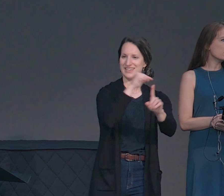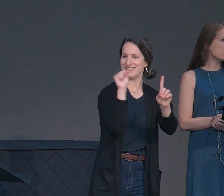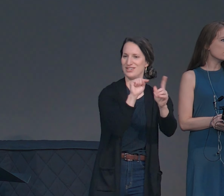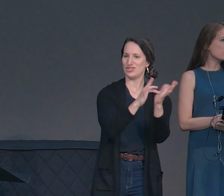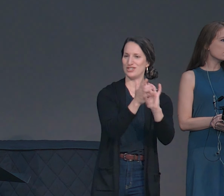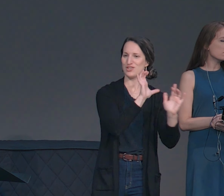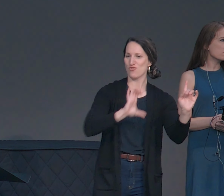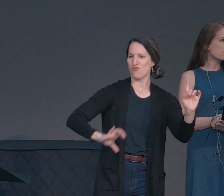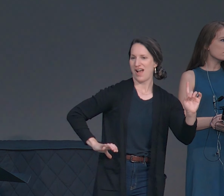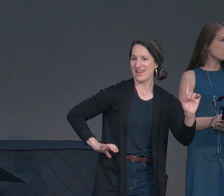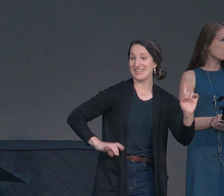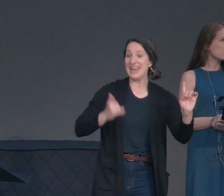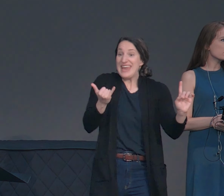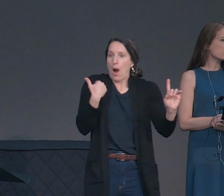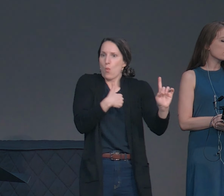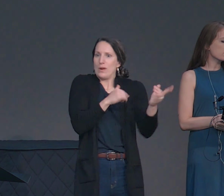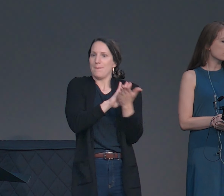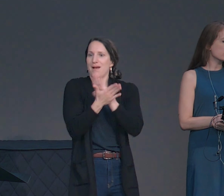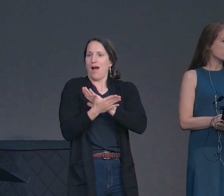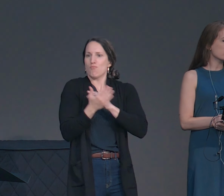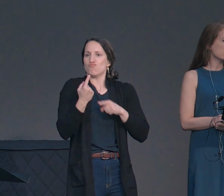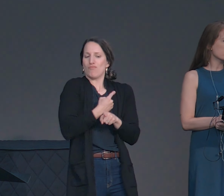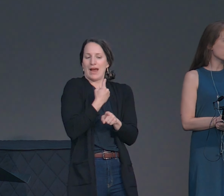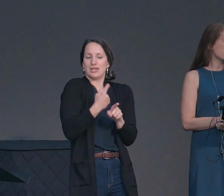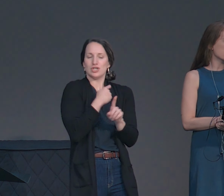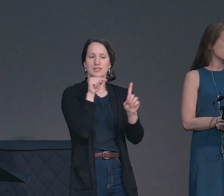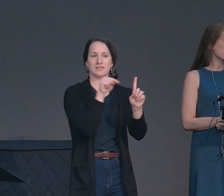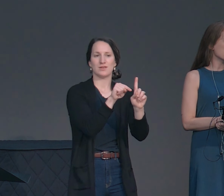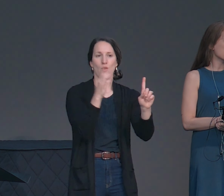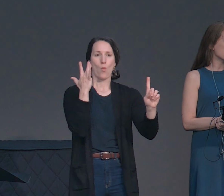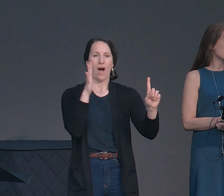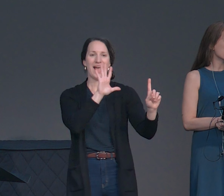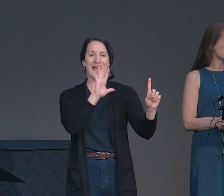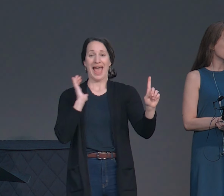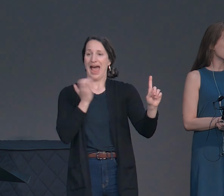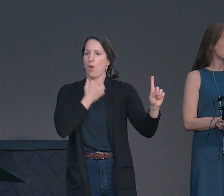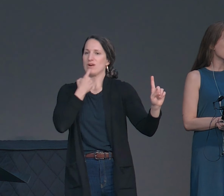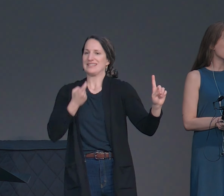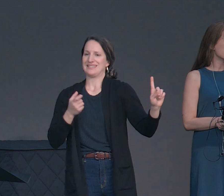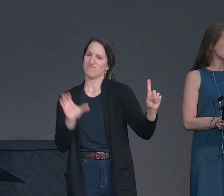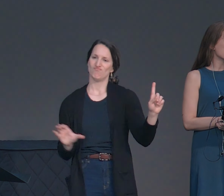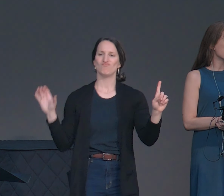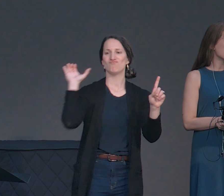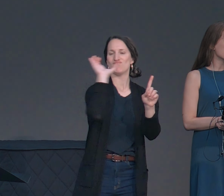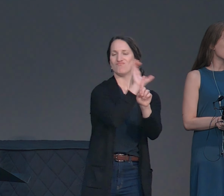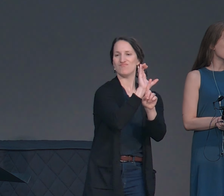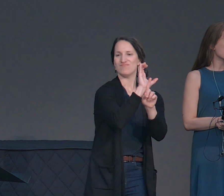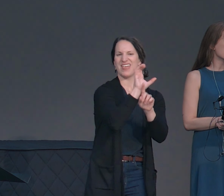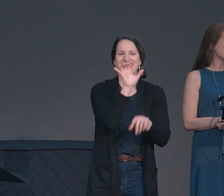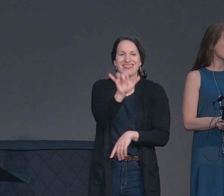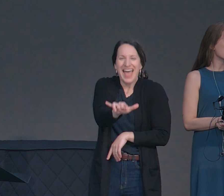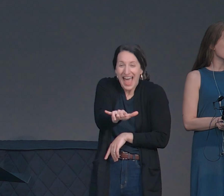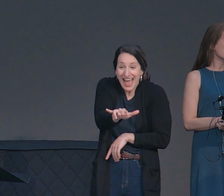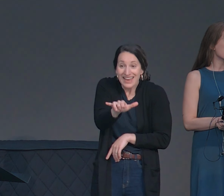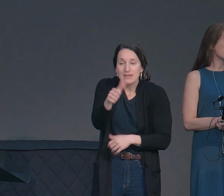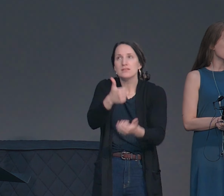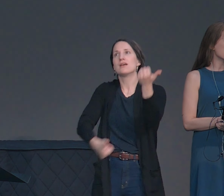righteous by bearing our iniquities upon his own self. That is divine love.